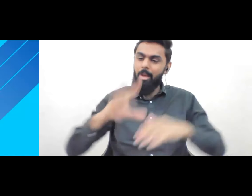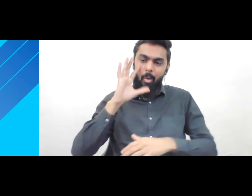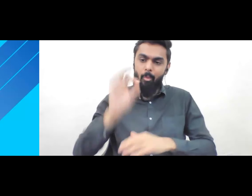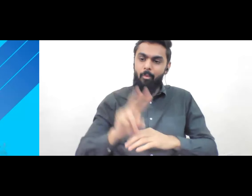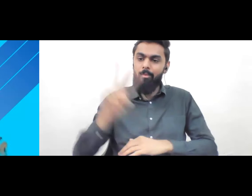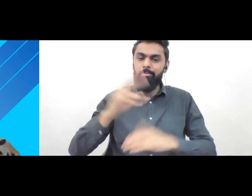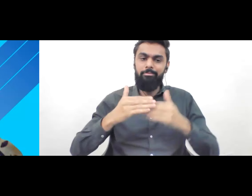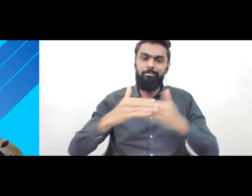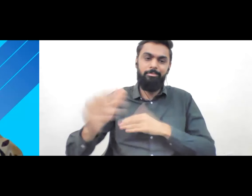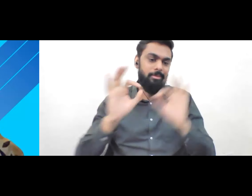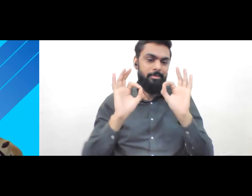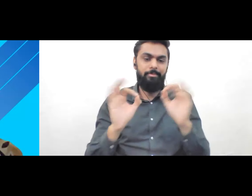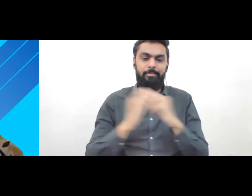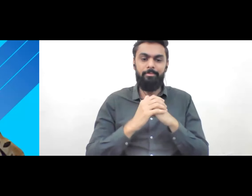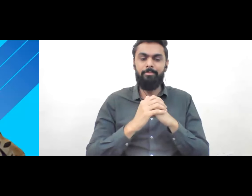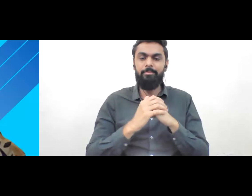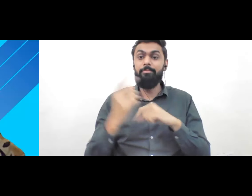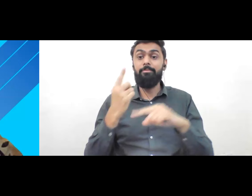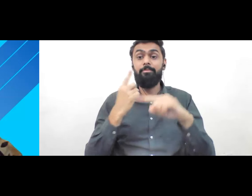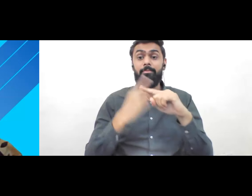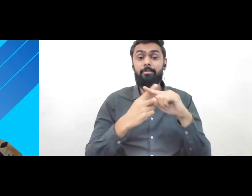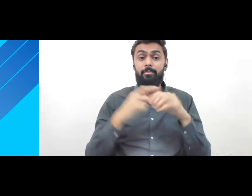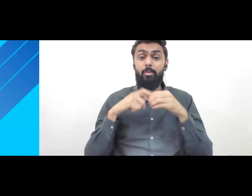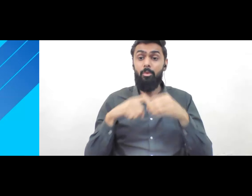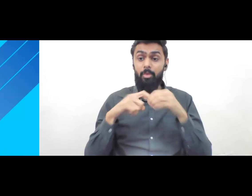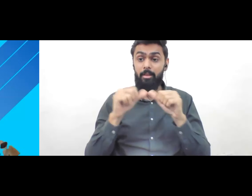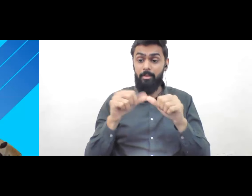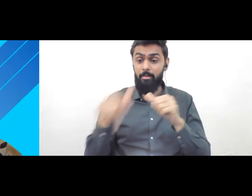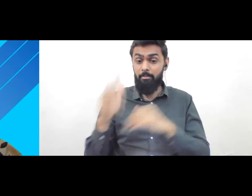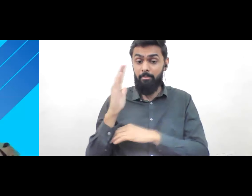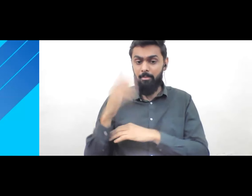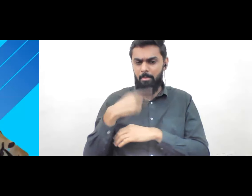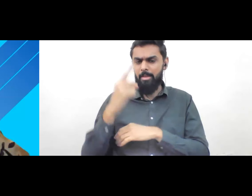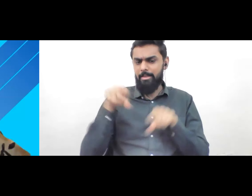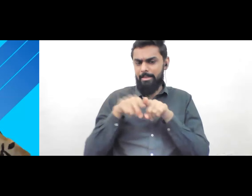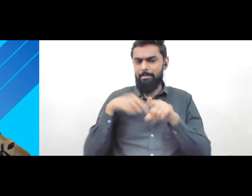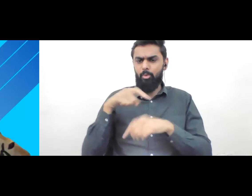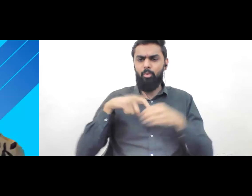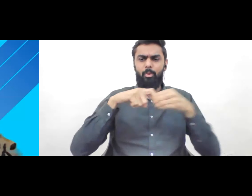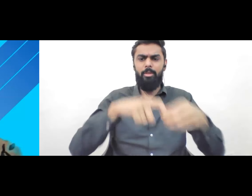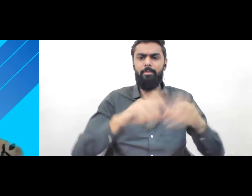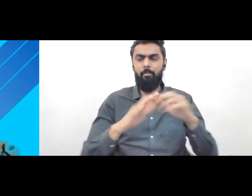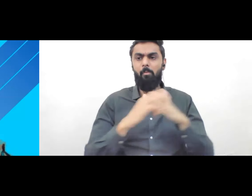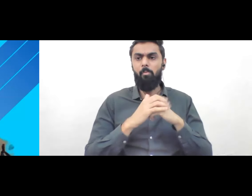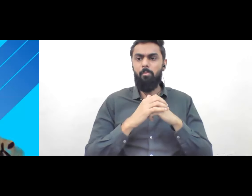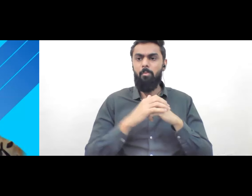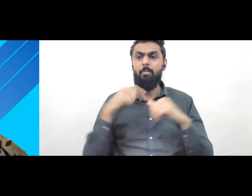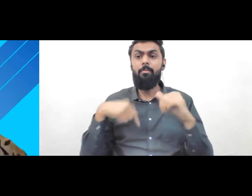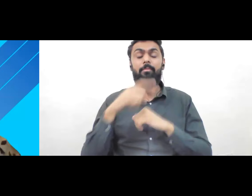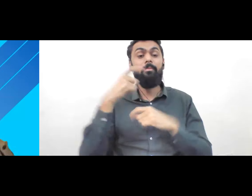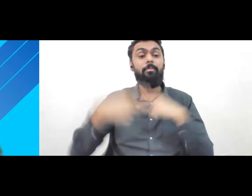way. Just to get the question and answer session started, Michelle, I had a question around, we always talk